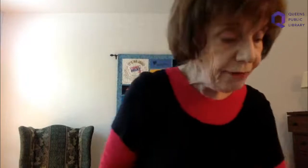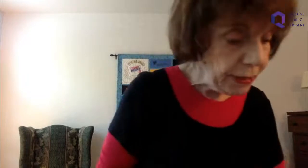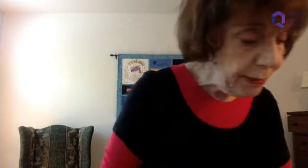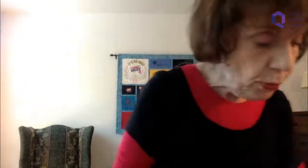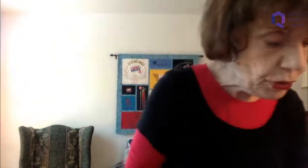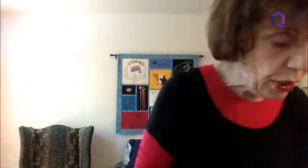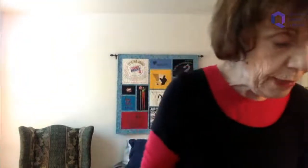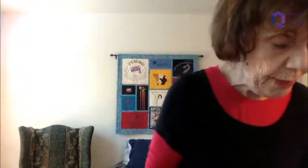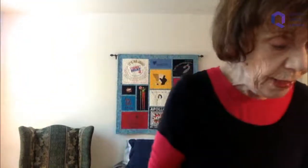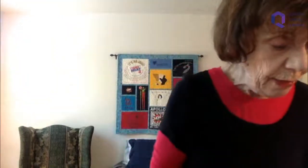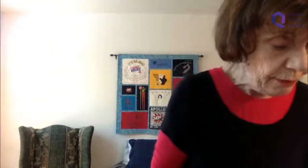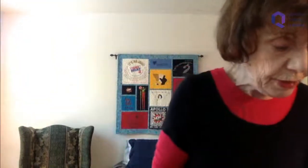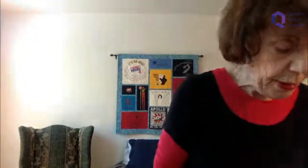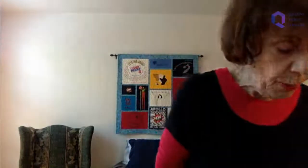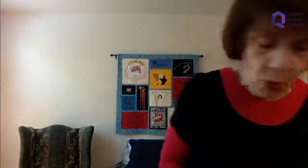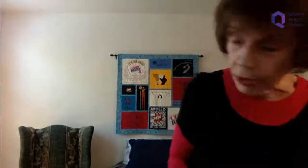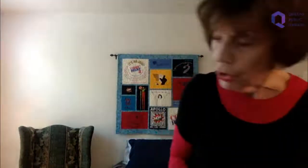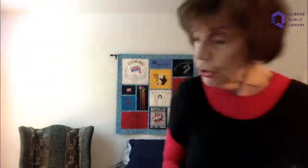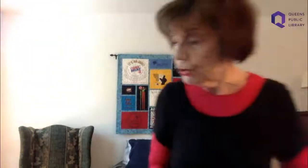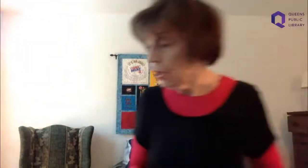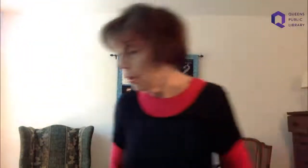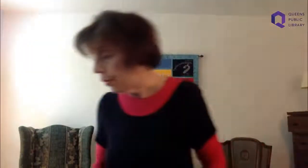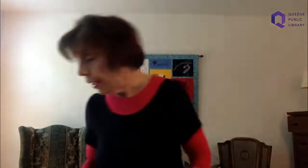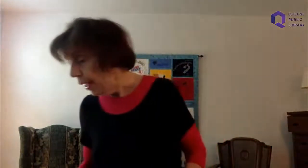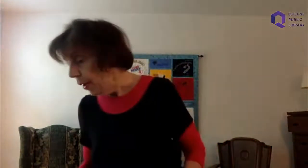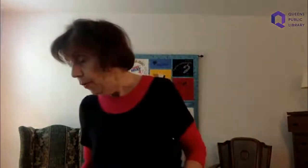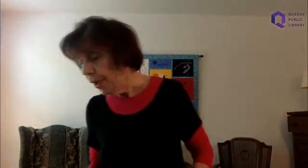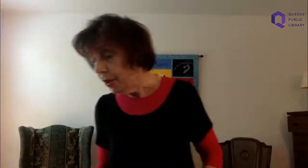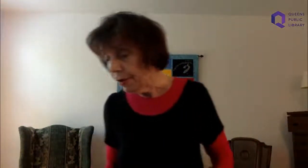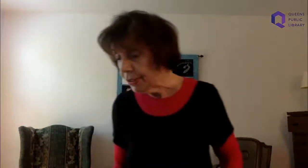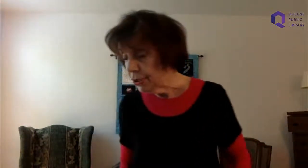a little more time for some more. So we're going to